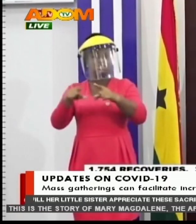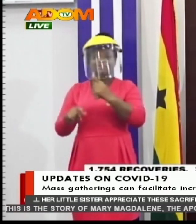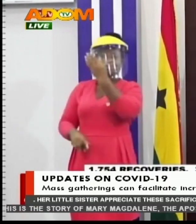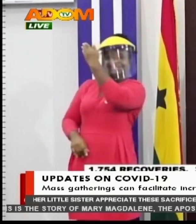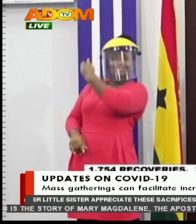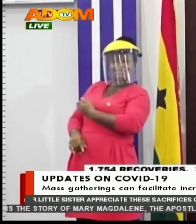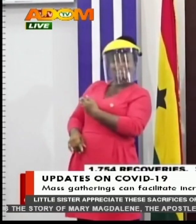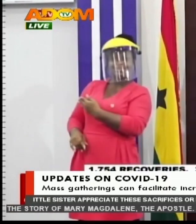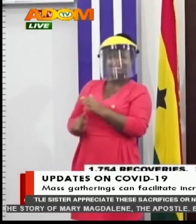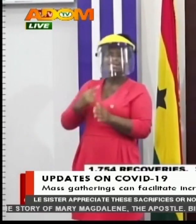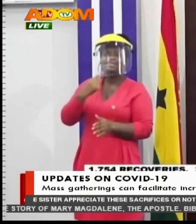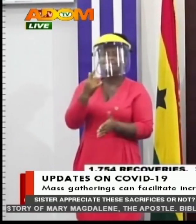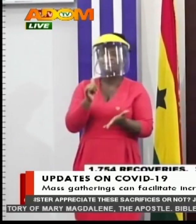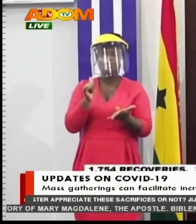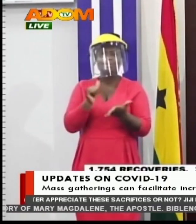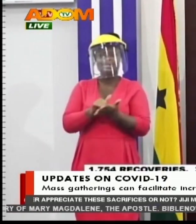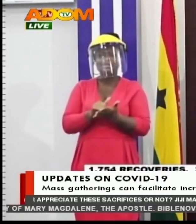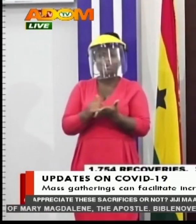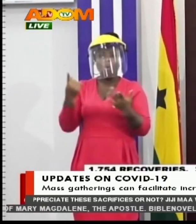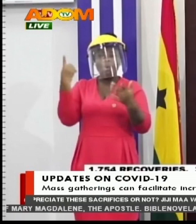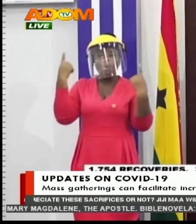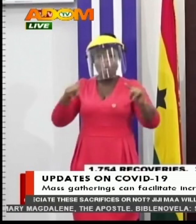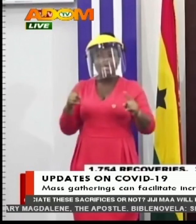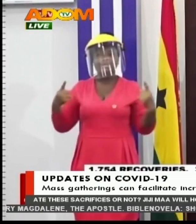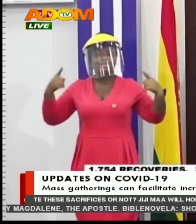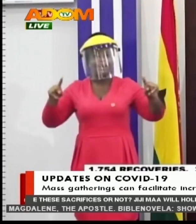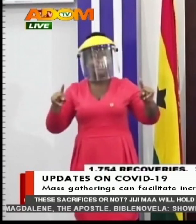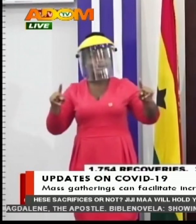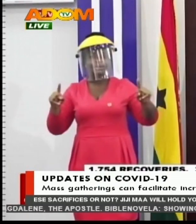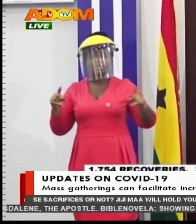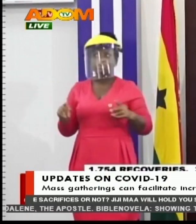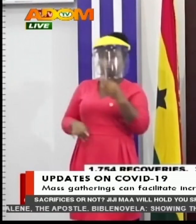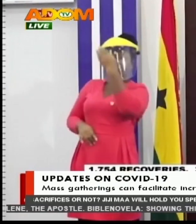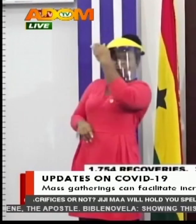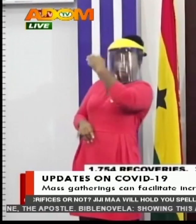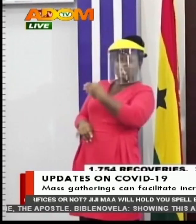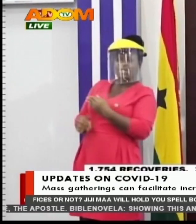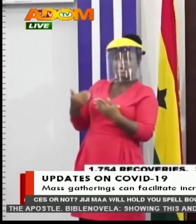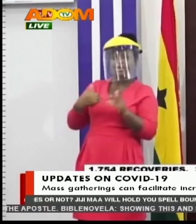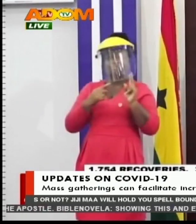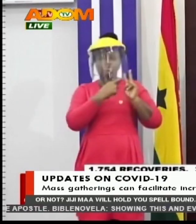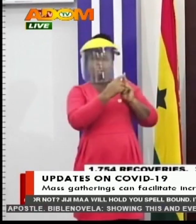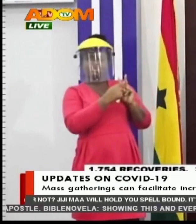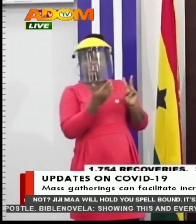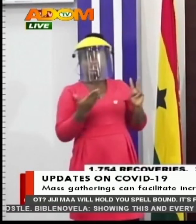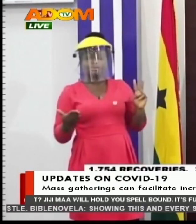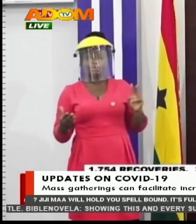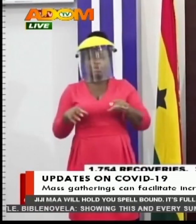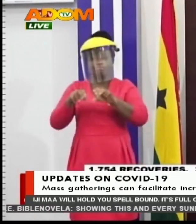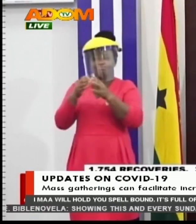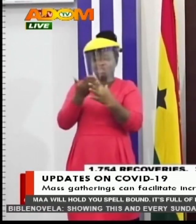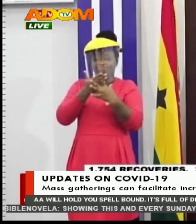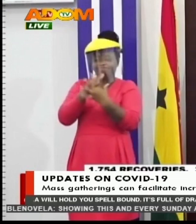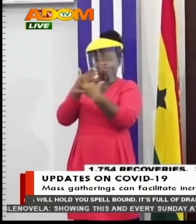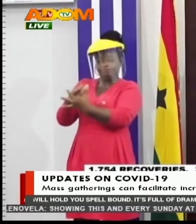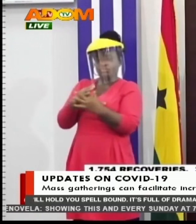intervention, we look at where is the case. Is it the old case or new case? And let me say that